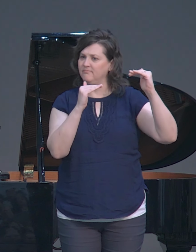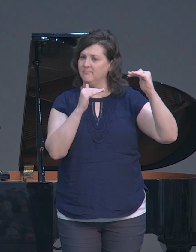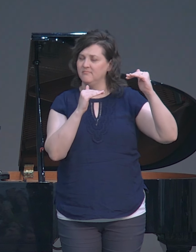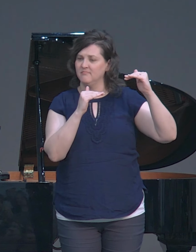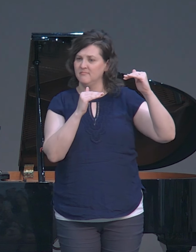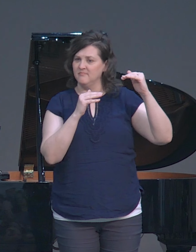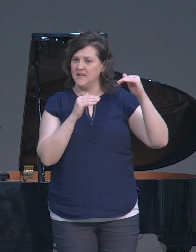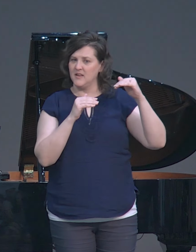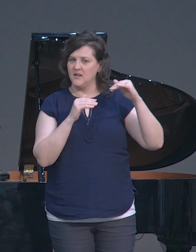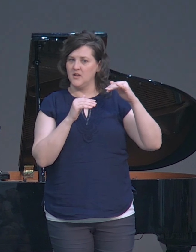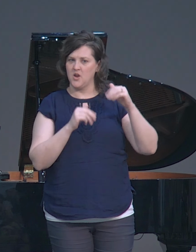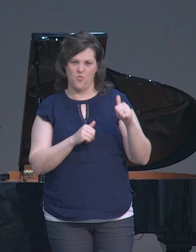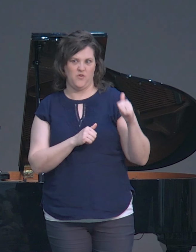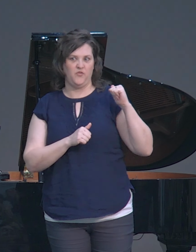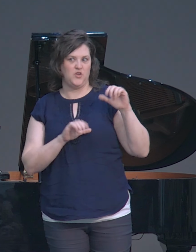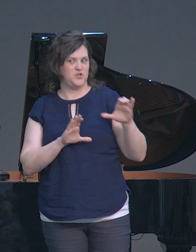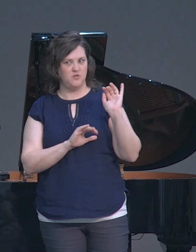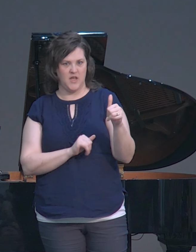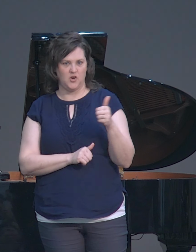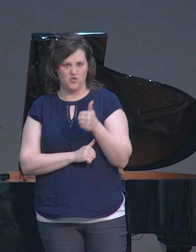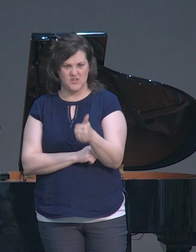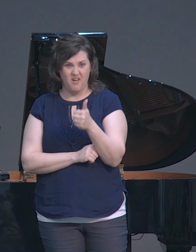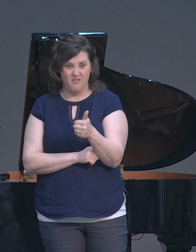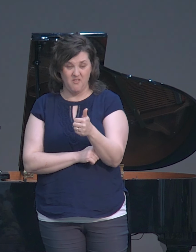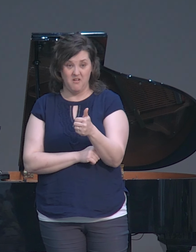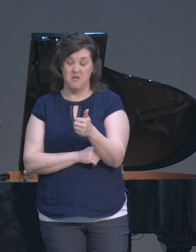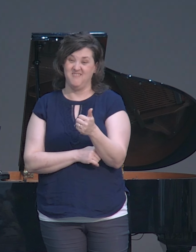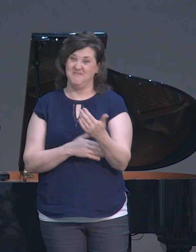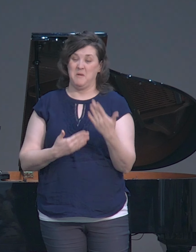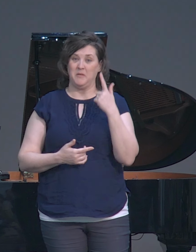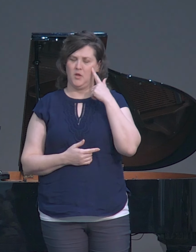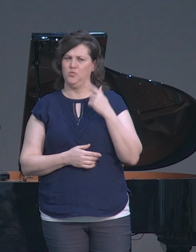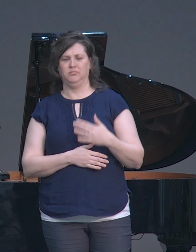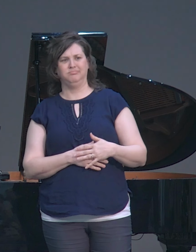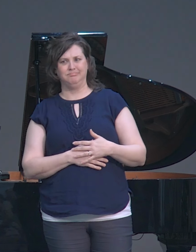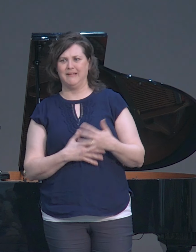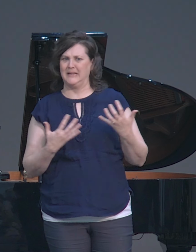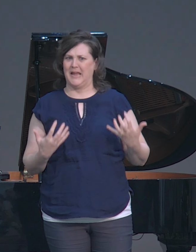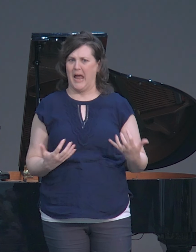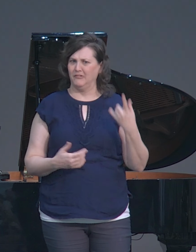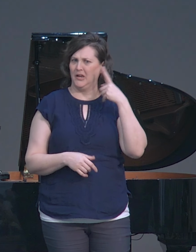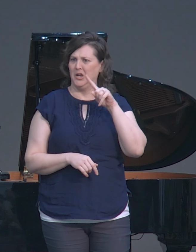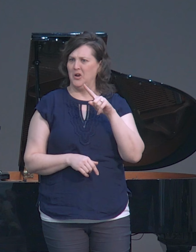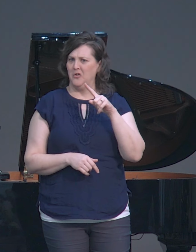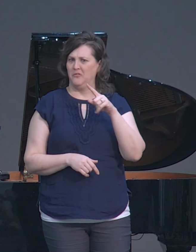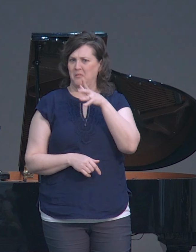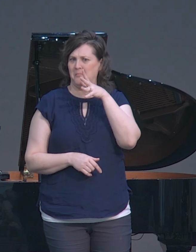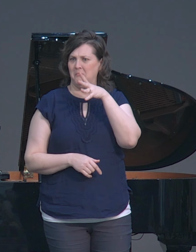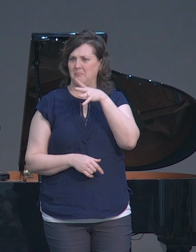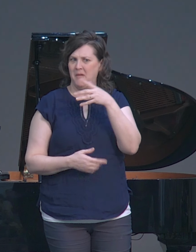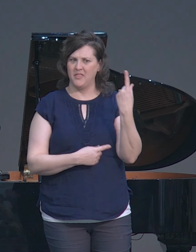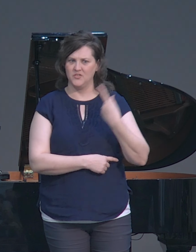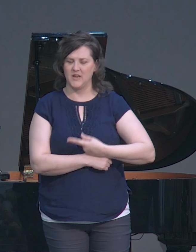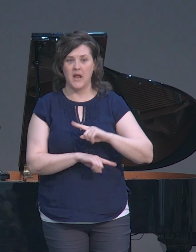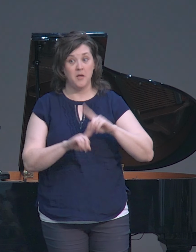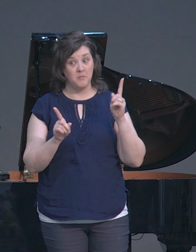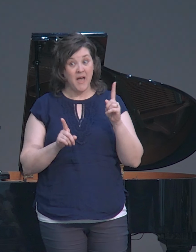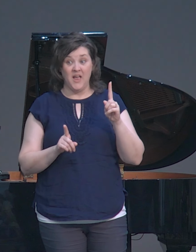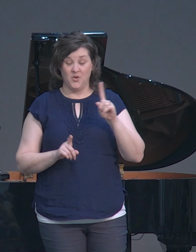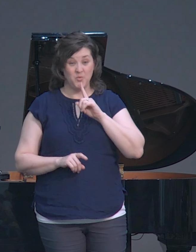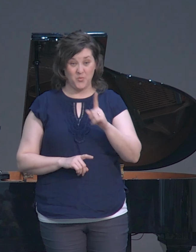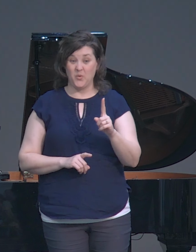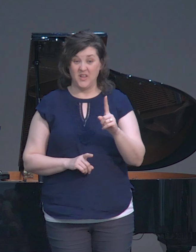You think, wow, Michael, that's a little heavy-handed for Mother's Day. Yeah, but I don't think it's very far from what Jesus is saying. To